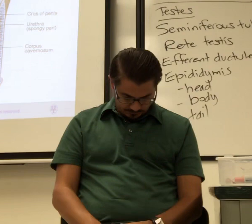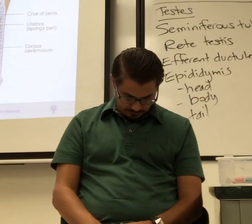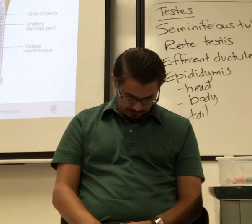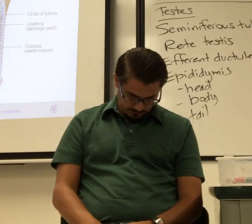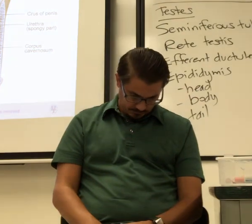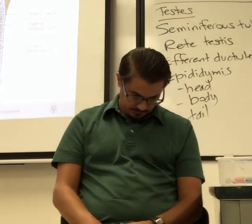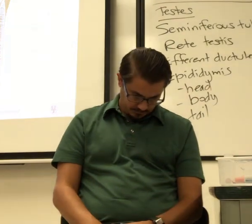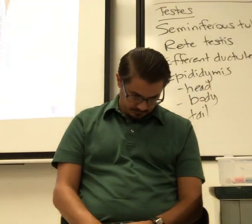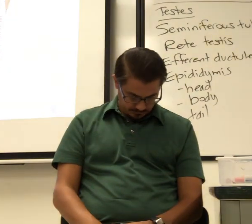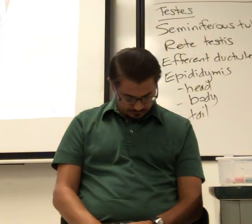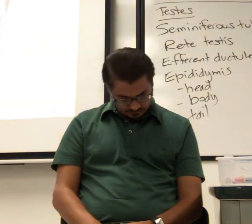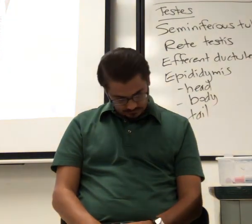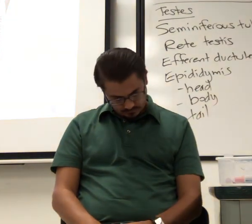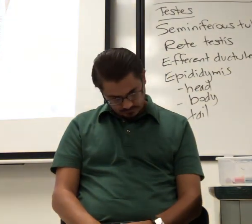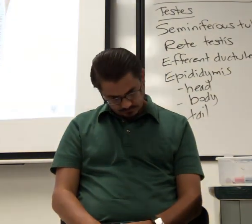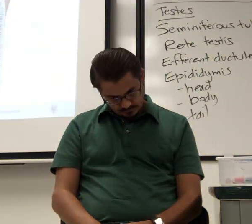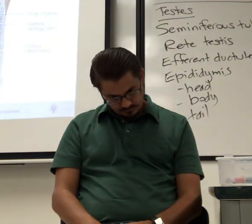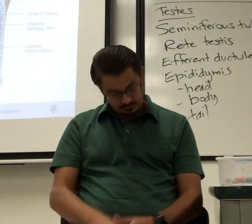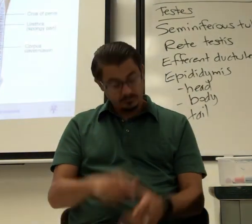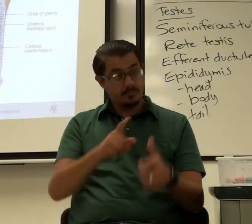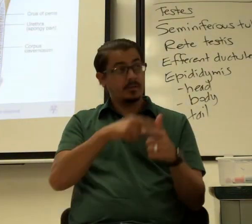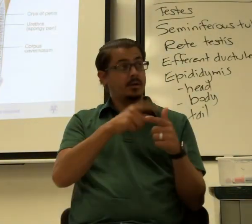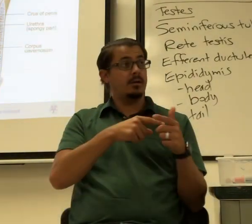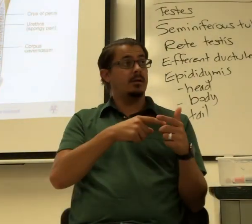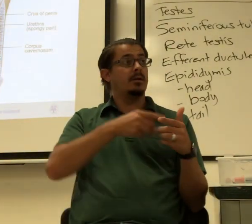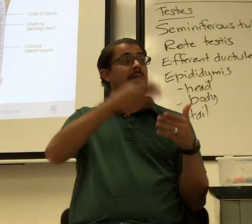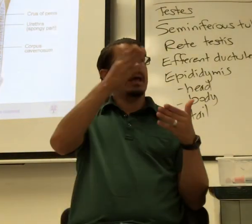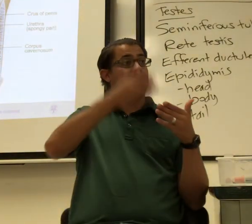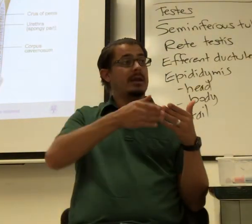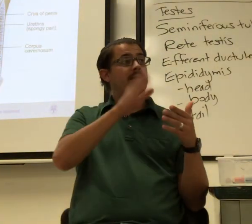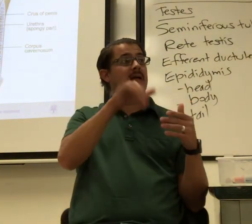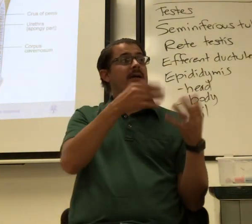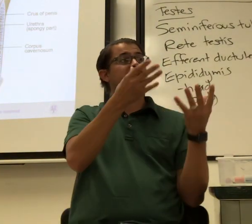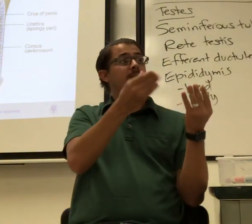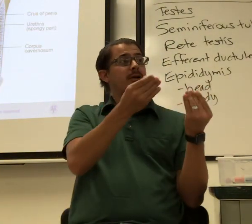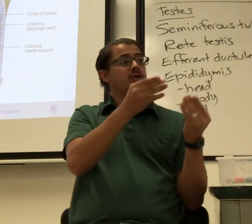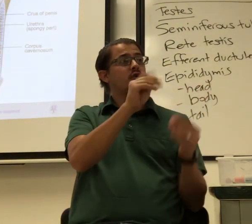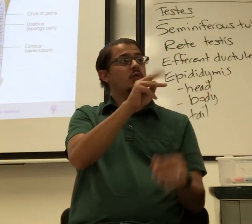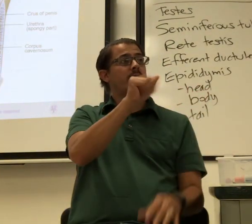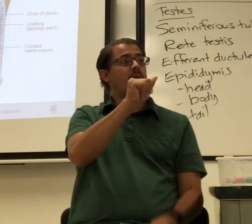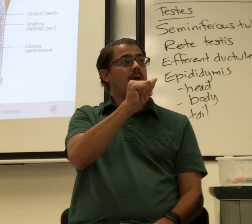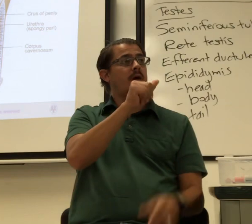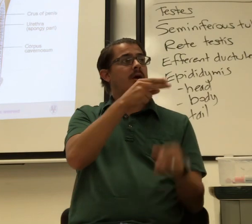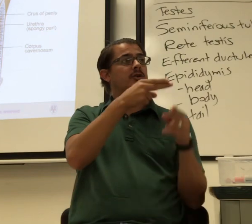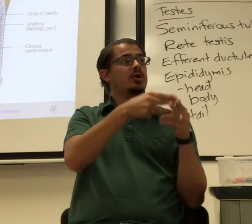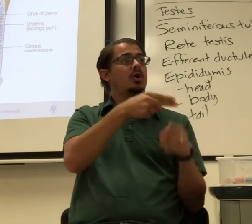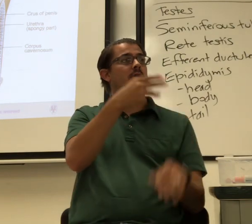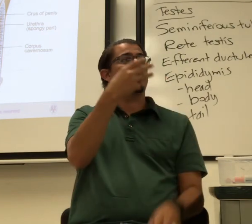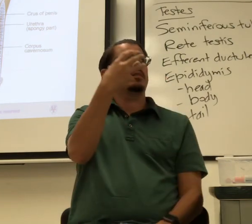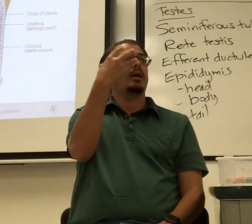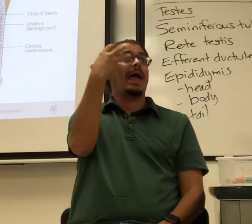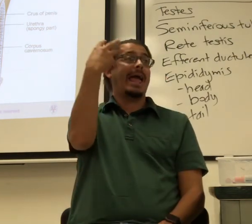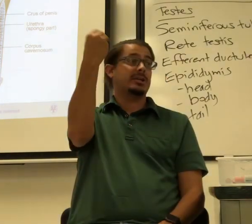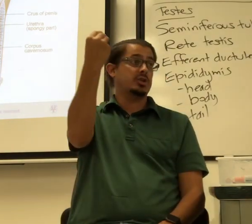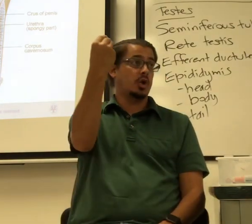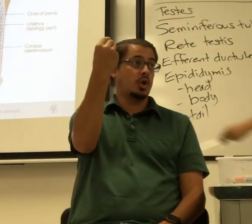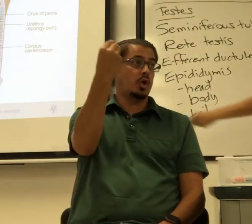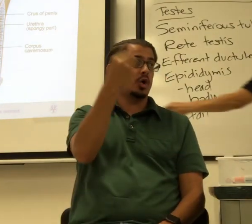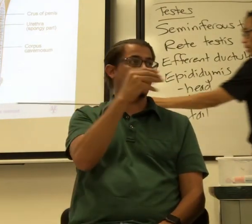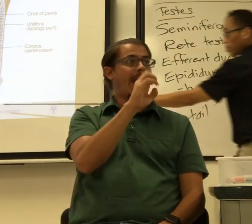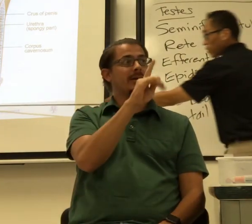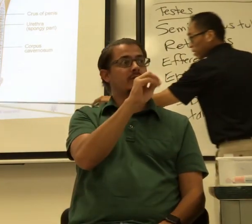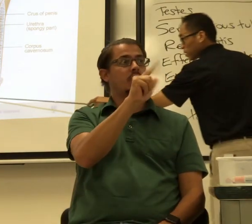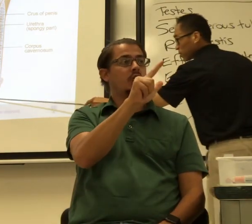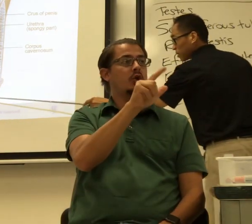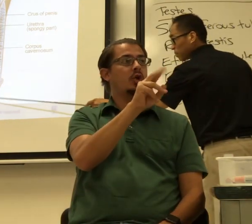And when you get to the end of the spongy urethra, there's a name for that. It's called the external urethral orifice. You got